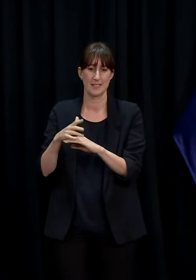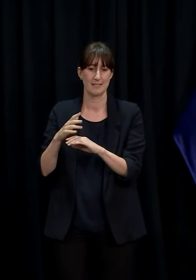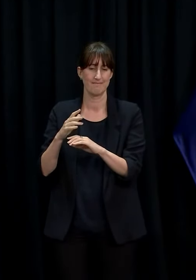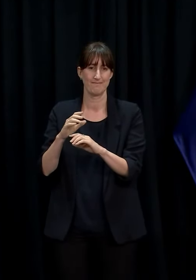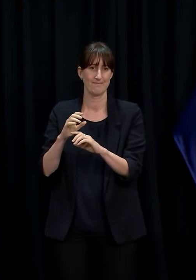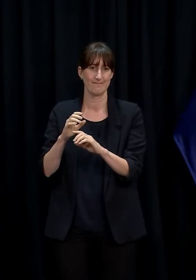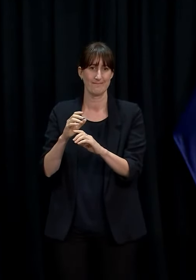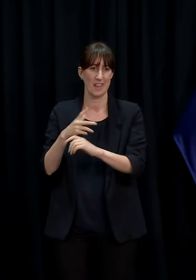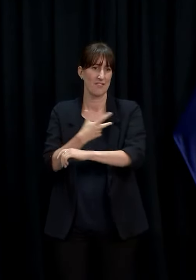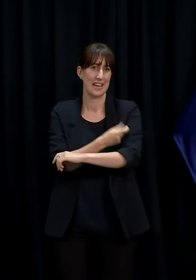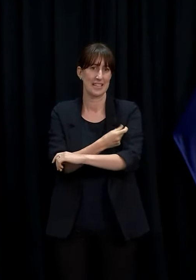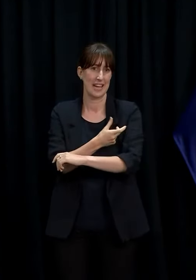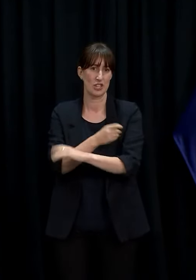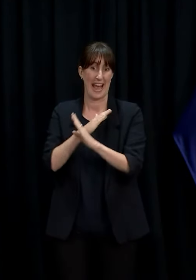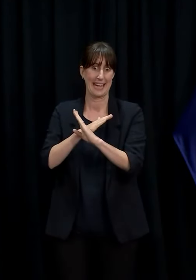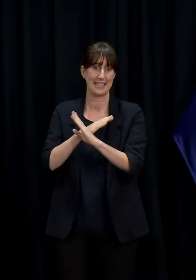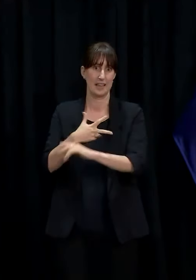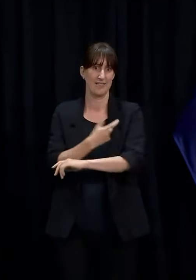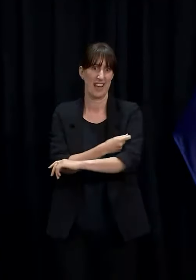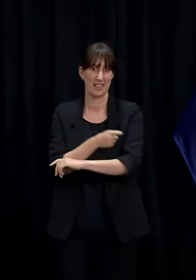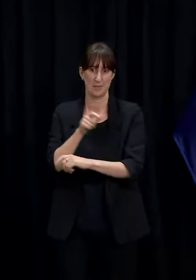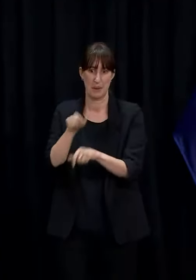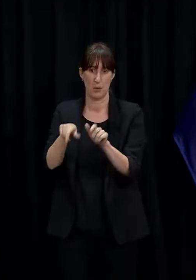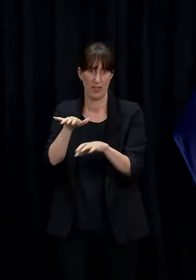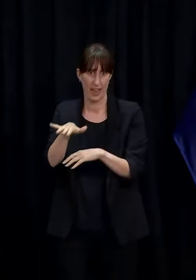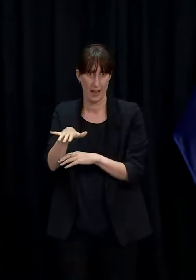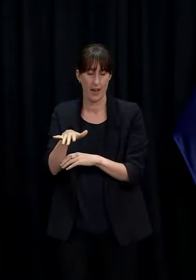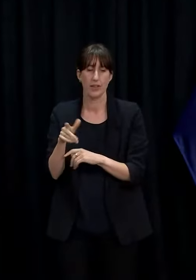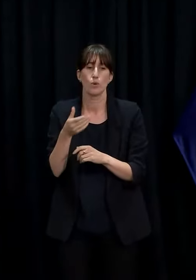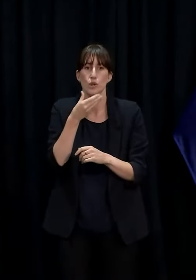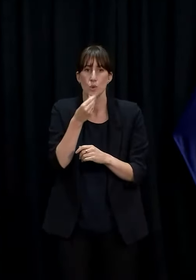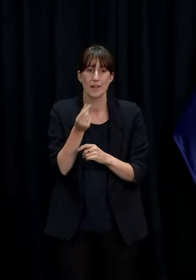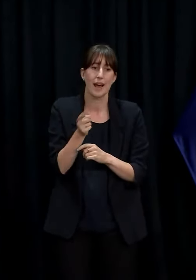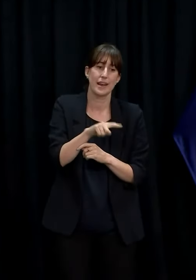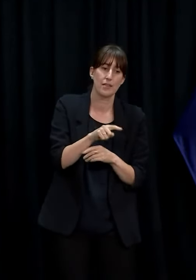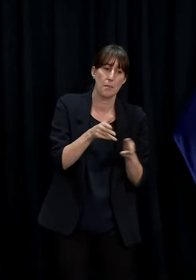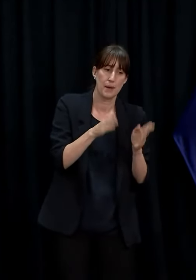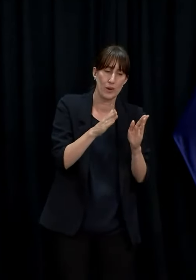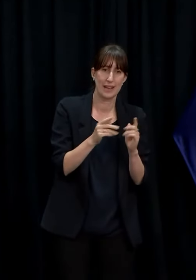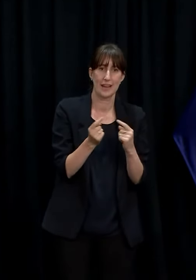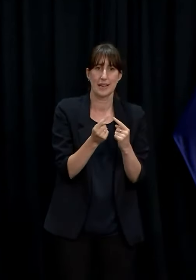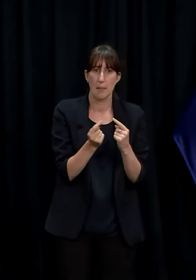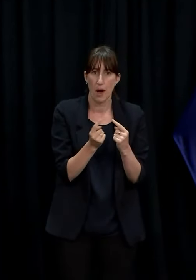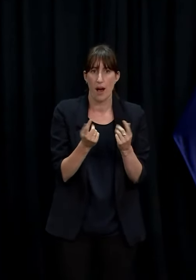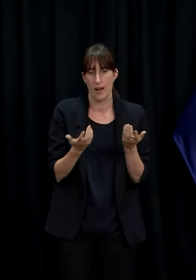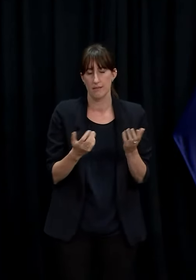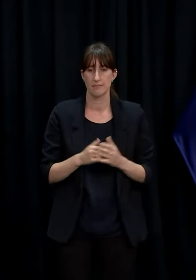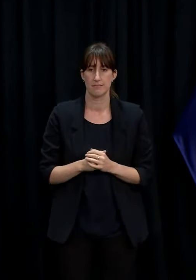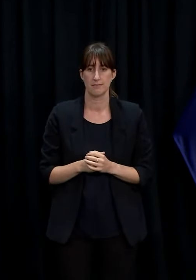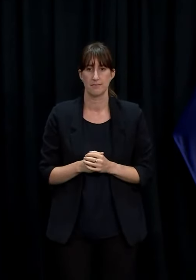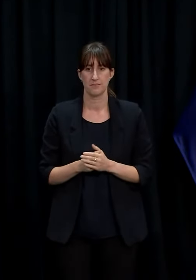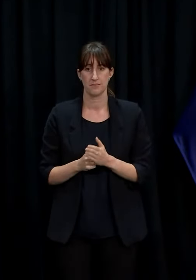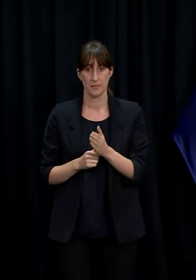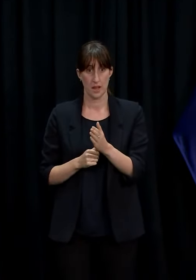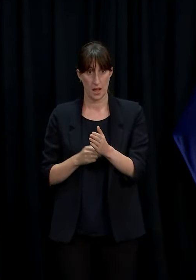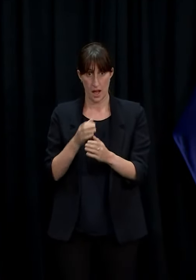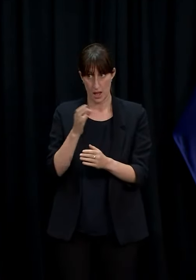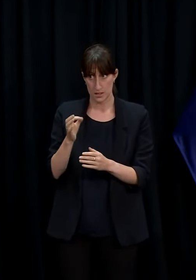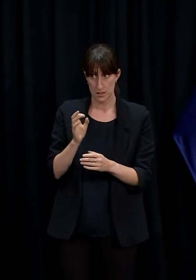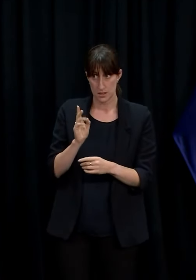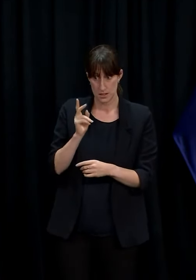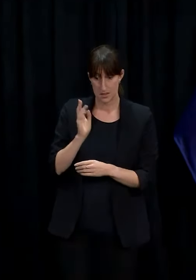conversations about that have been ongoing for months now, happening all up and down the country. But there are still issues around that. Are schools still